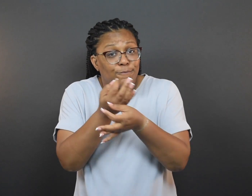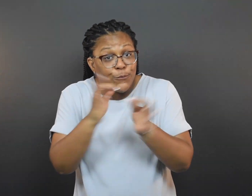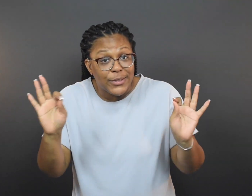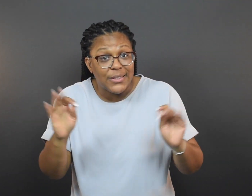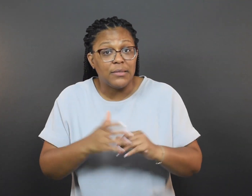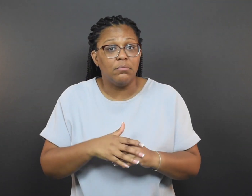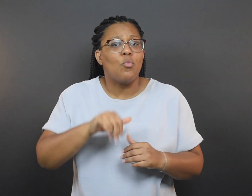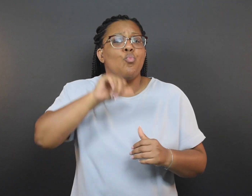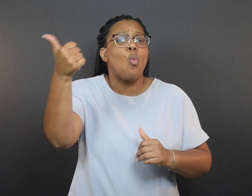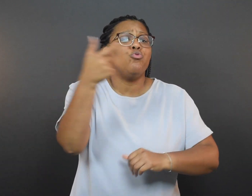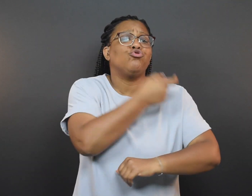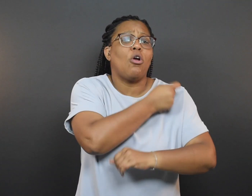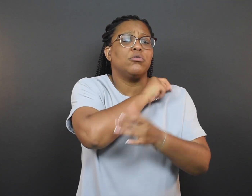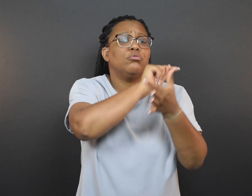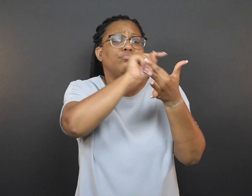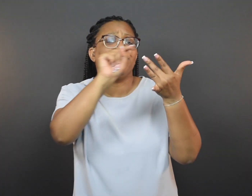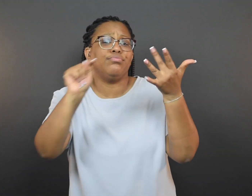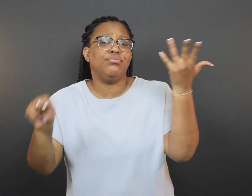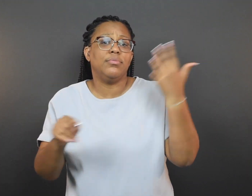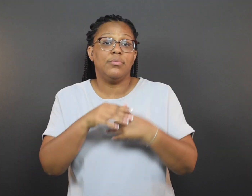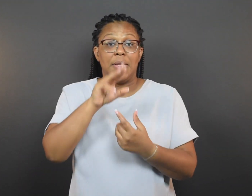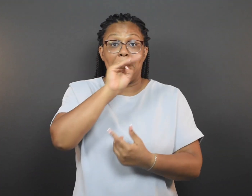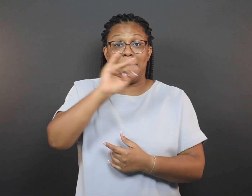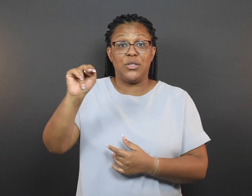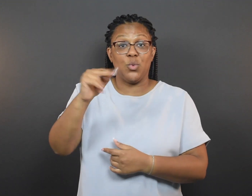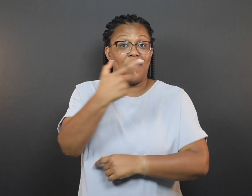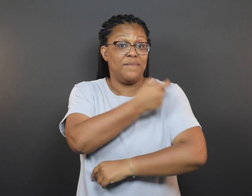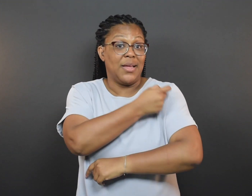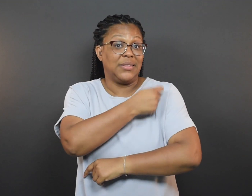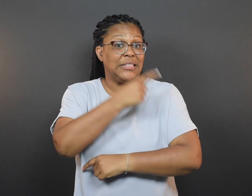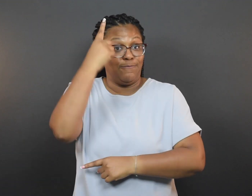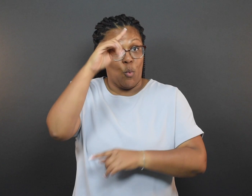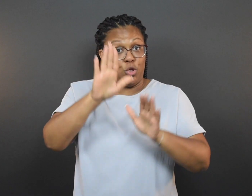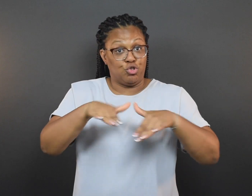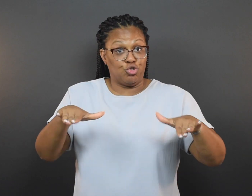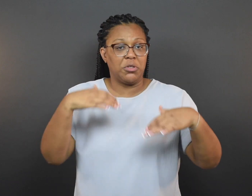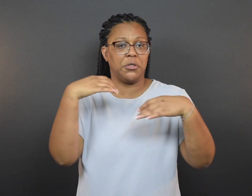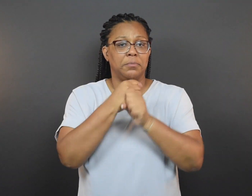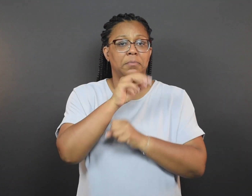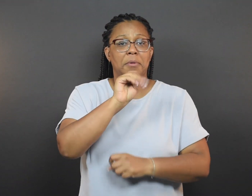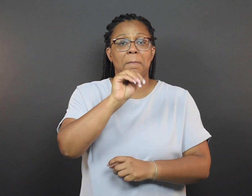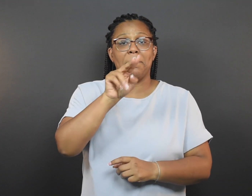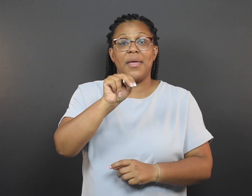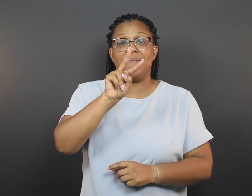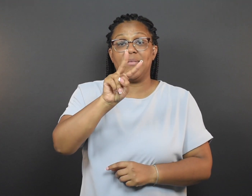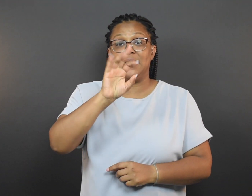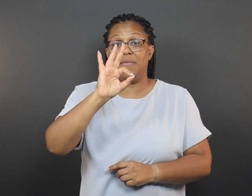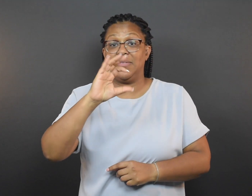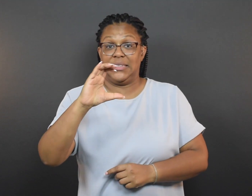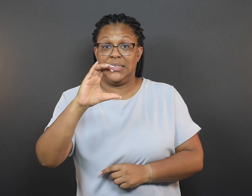free, and for other shots, the Minnesota Vaccines for Children